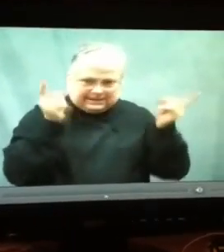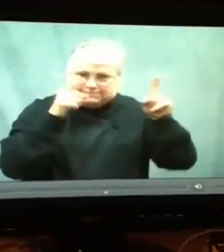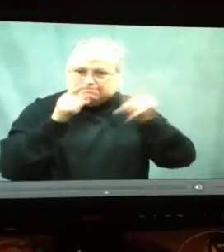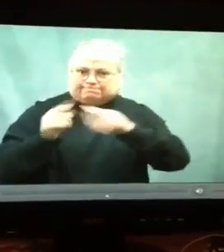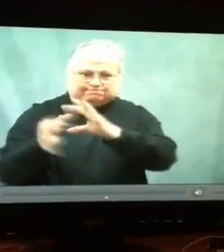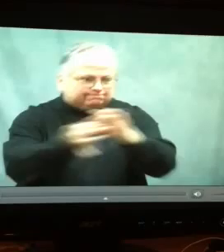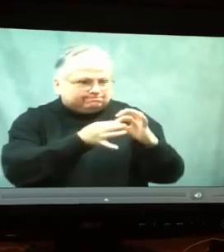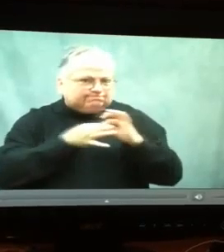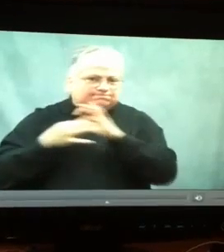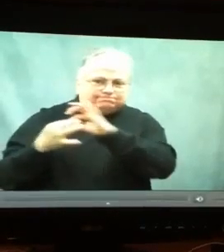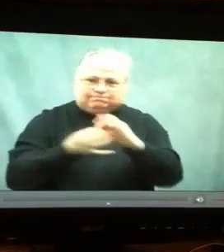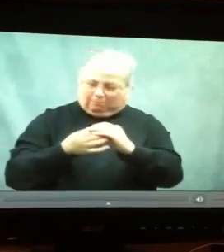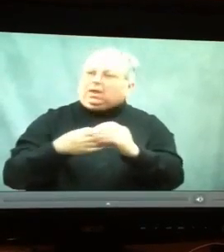controlling people using the internet.